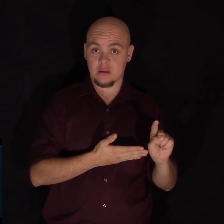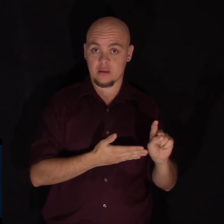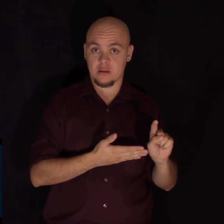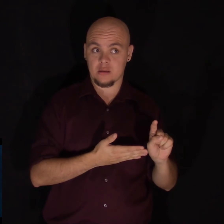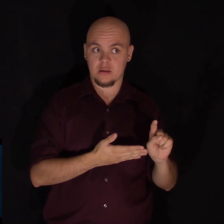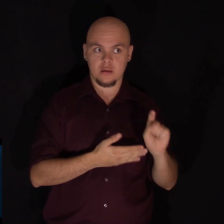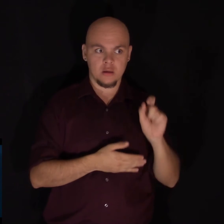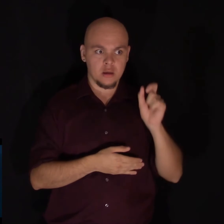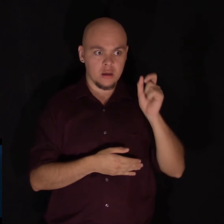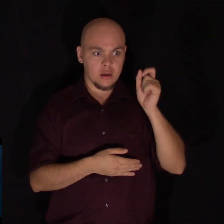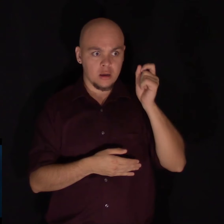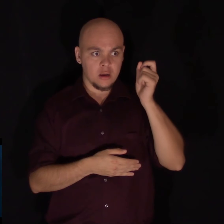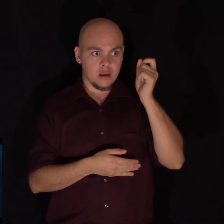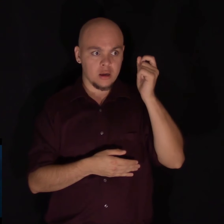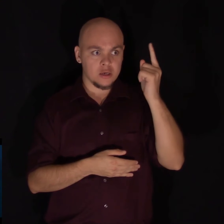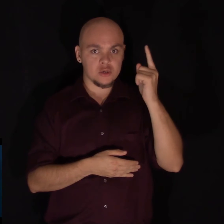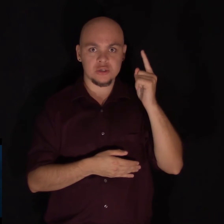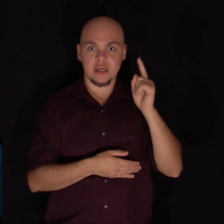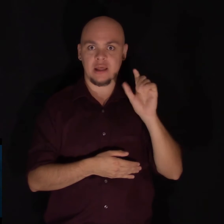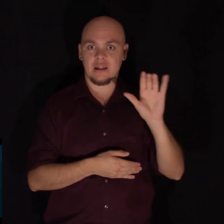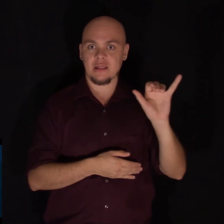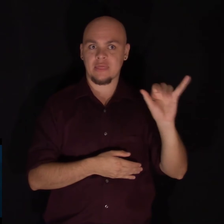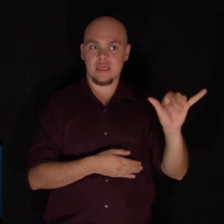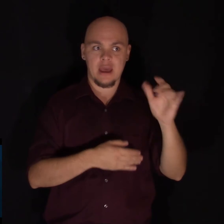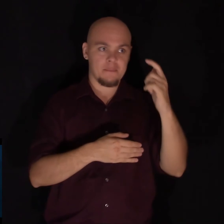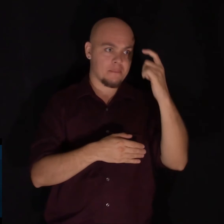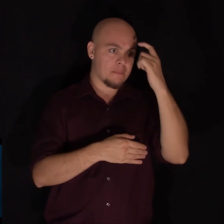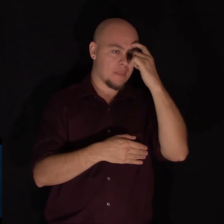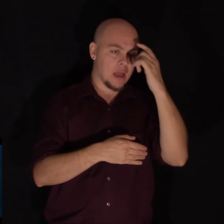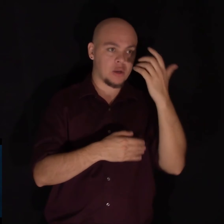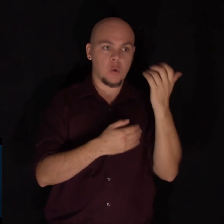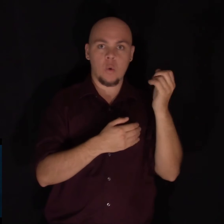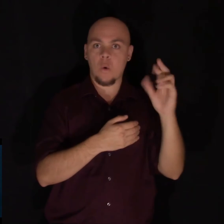much less constrain, a mind making this sort of progress?